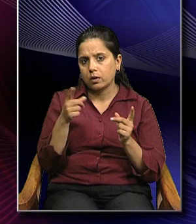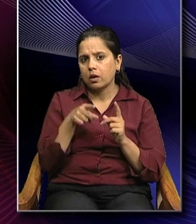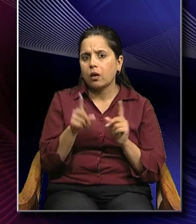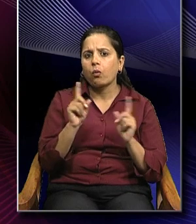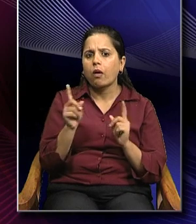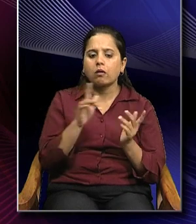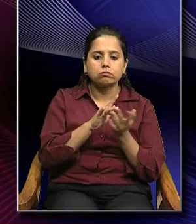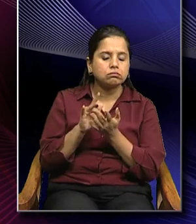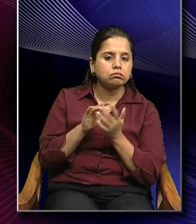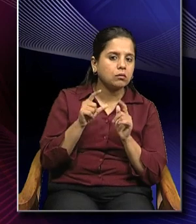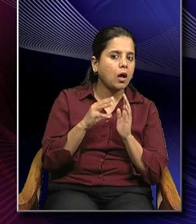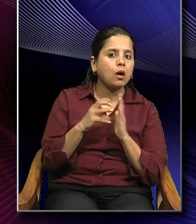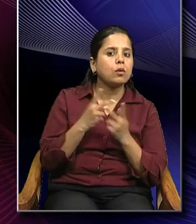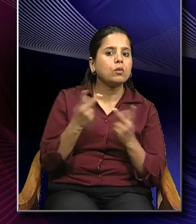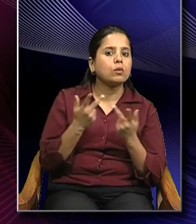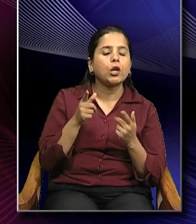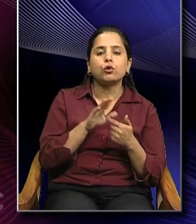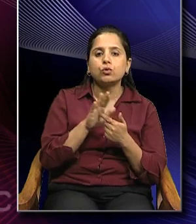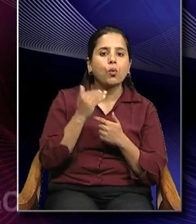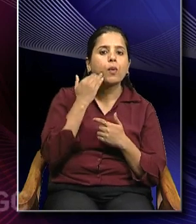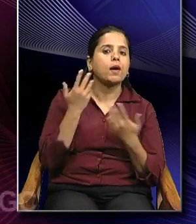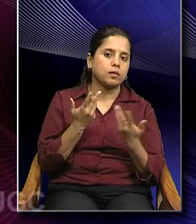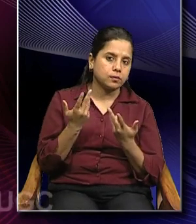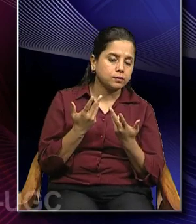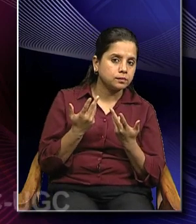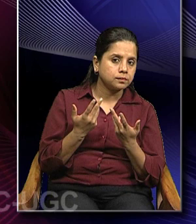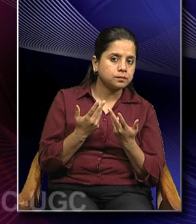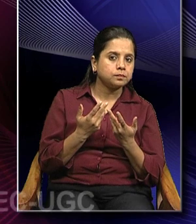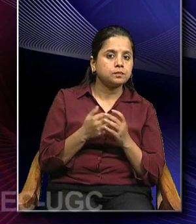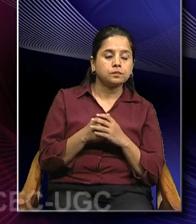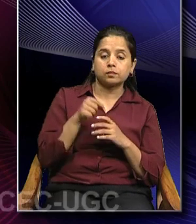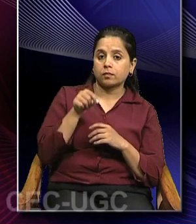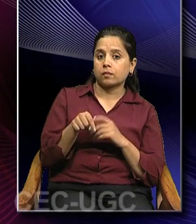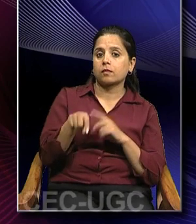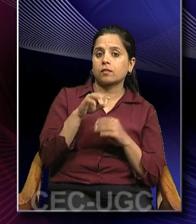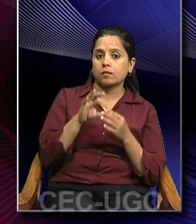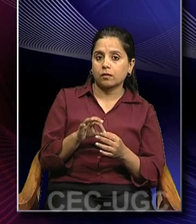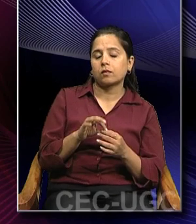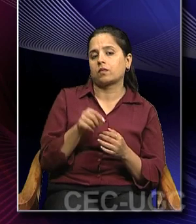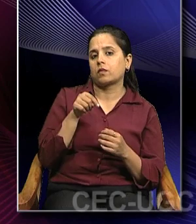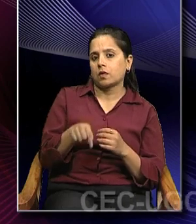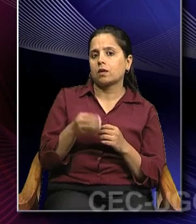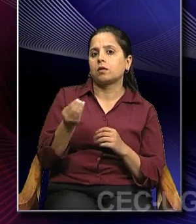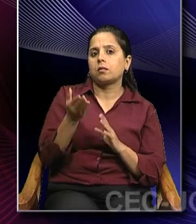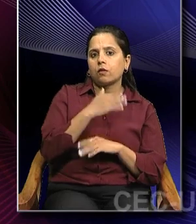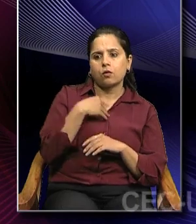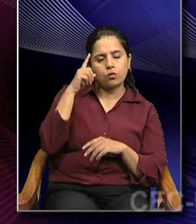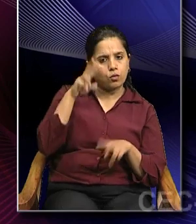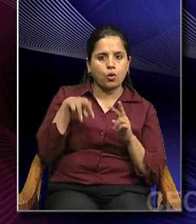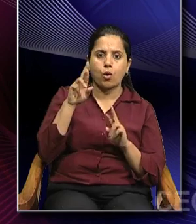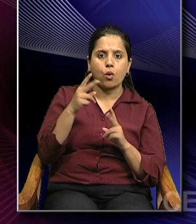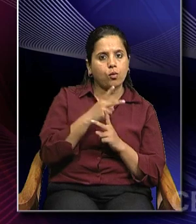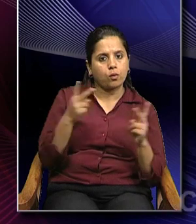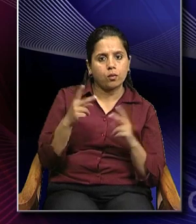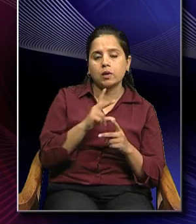their advertisement, when to show the advertisement. So it is based on the predictions which they are making. The second